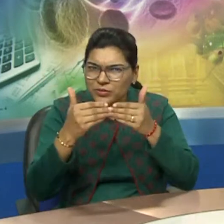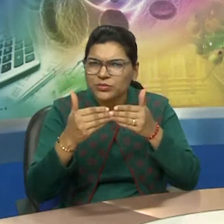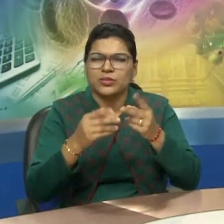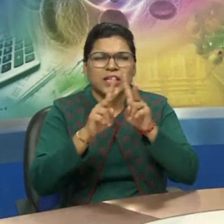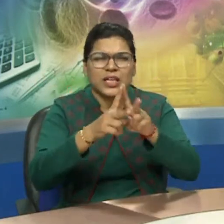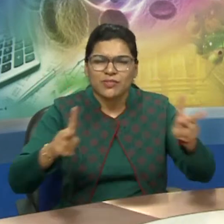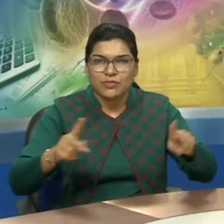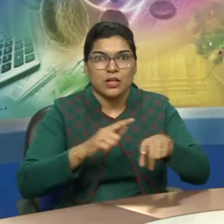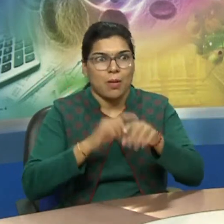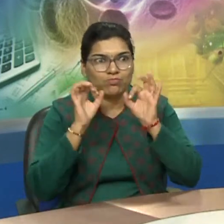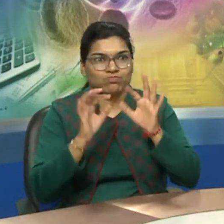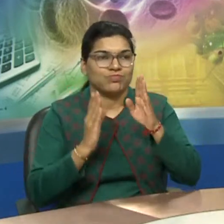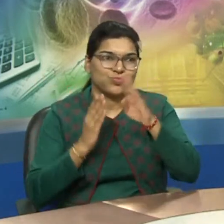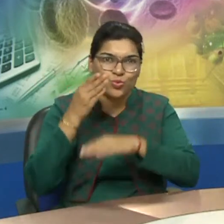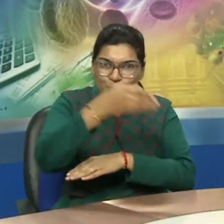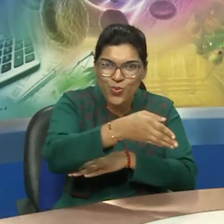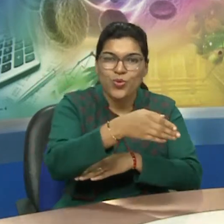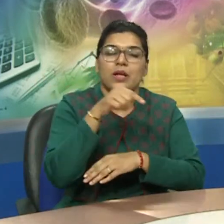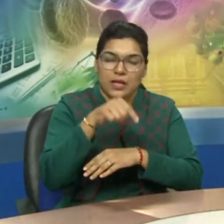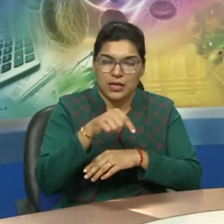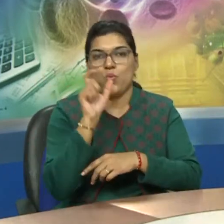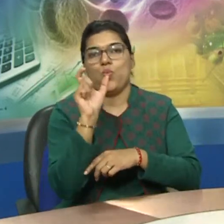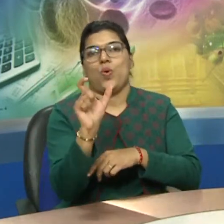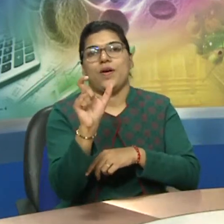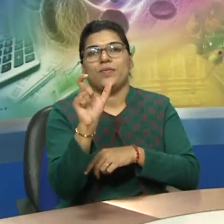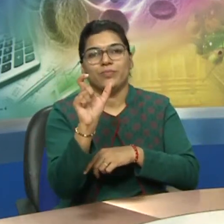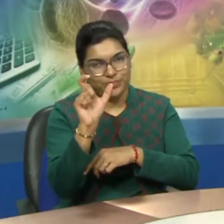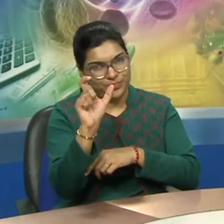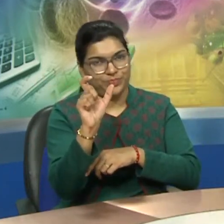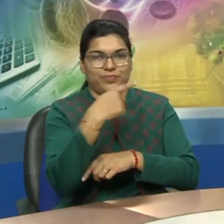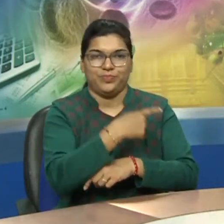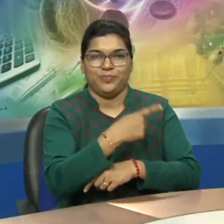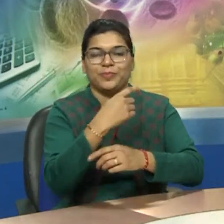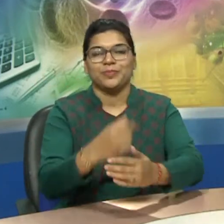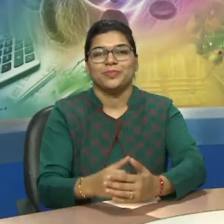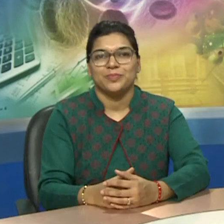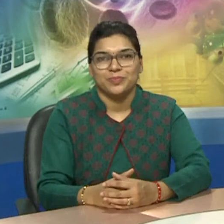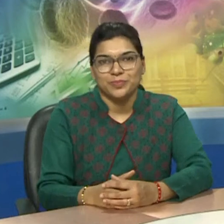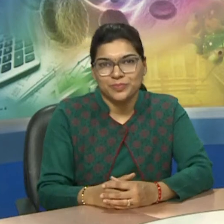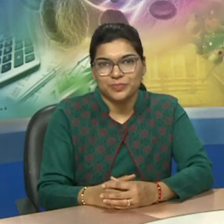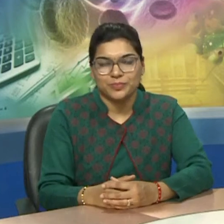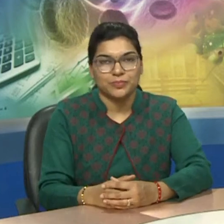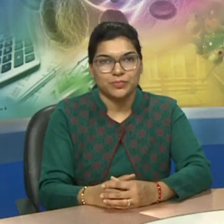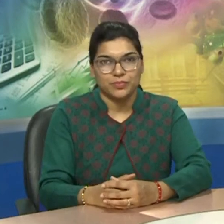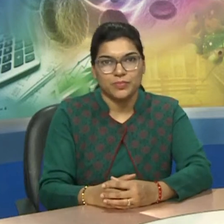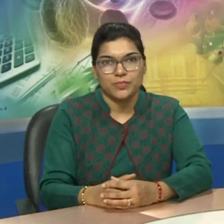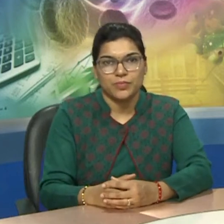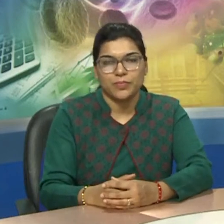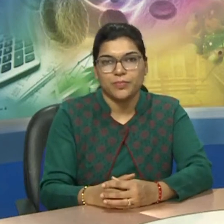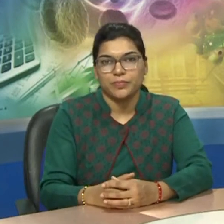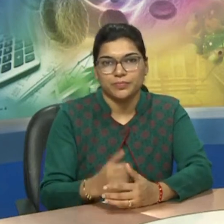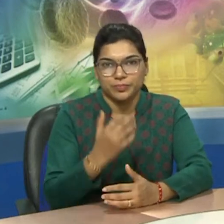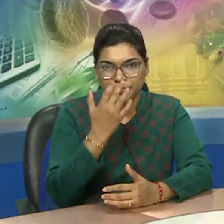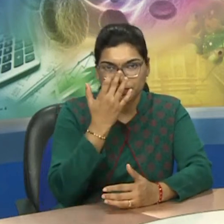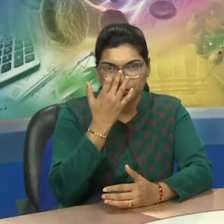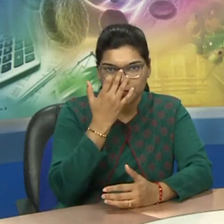is better we do our work on time and reach on time. So for all the work we do on time, we use punctuality.